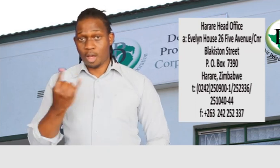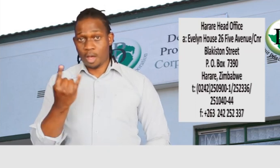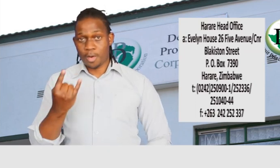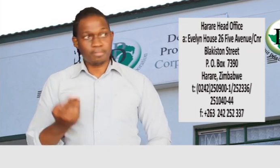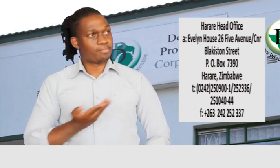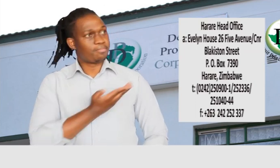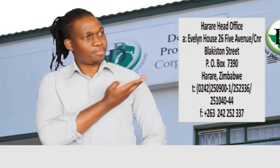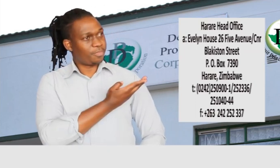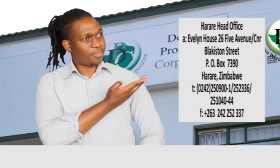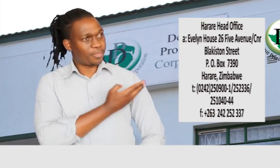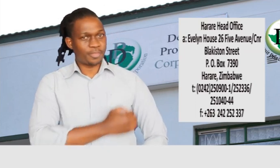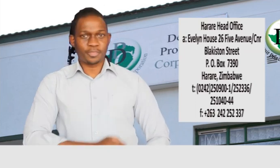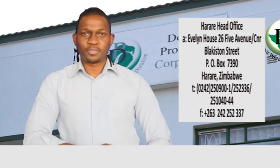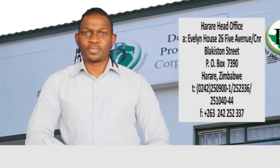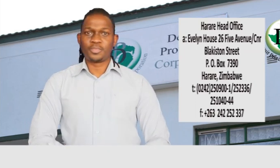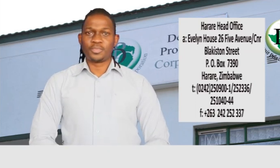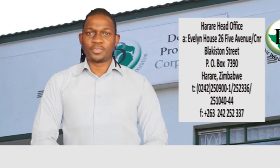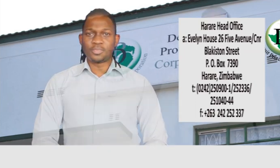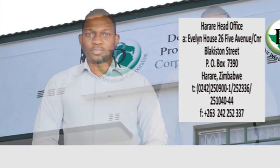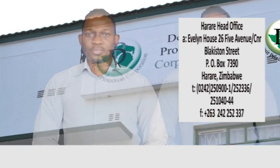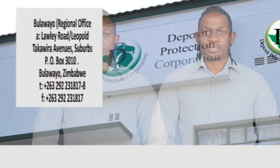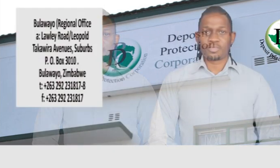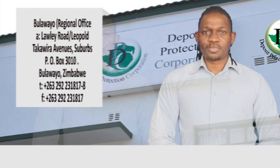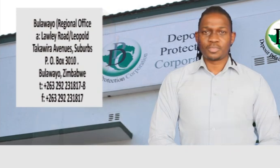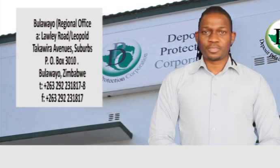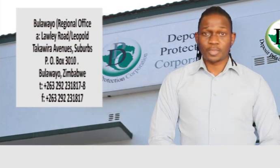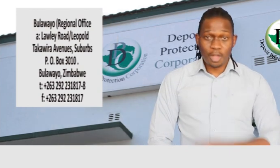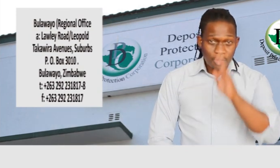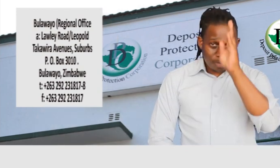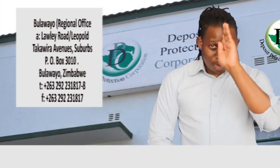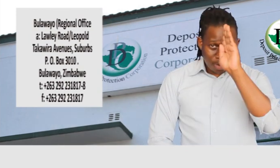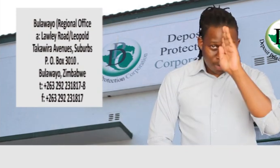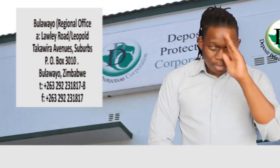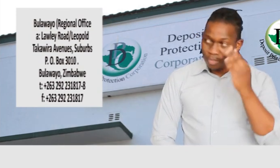Harare, Bulawayo.